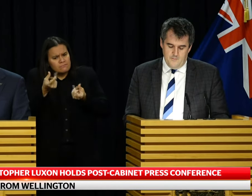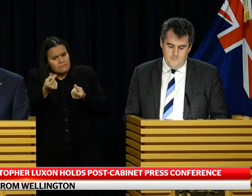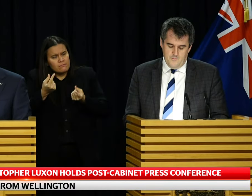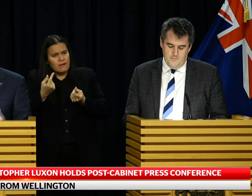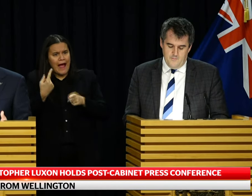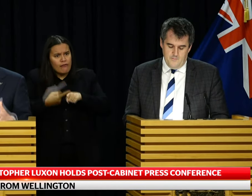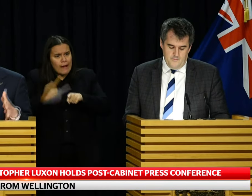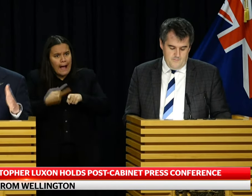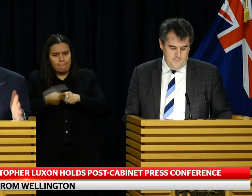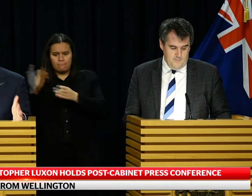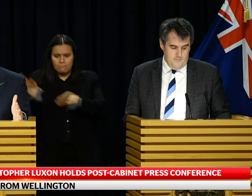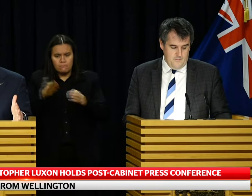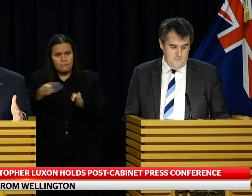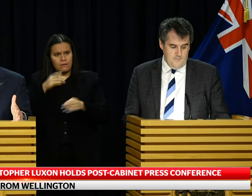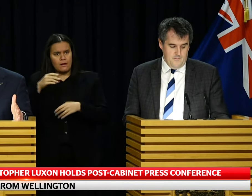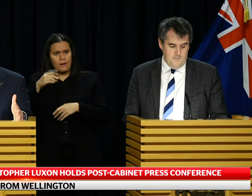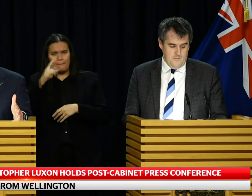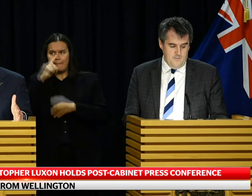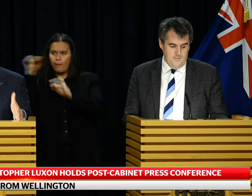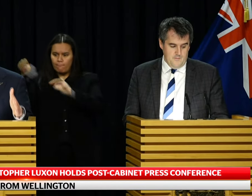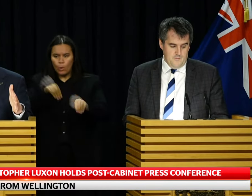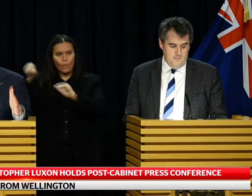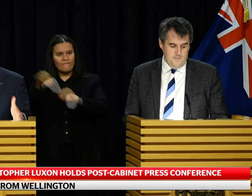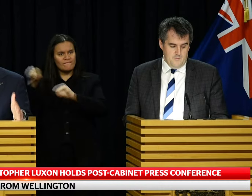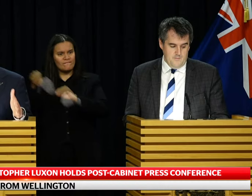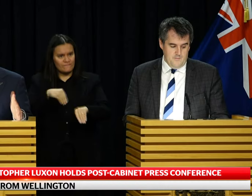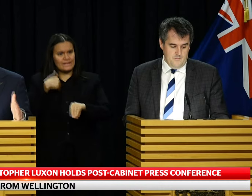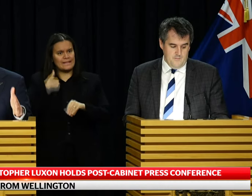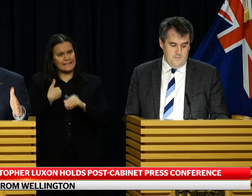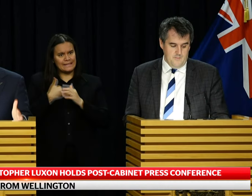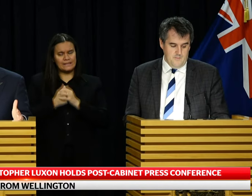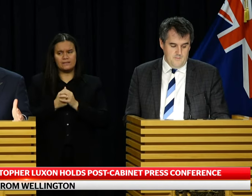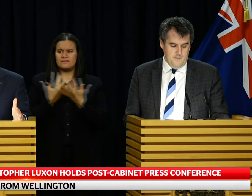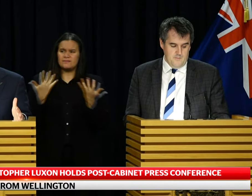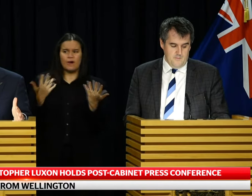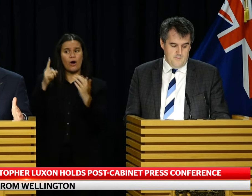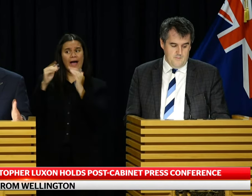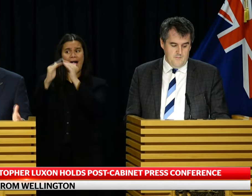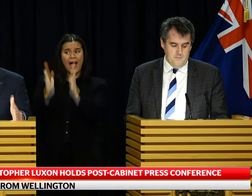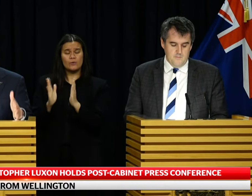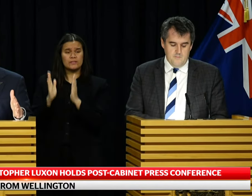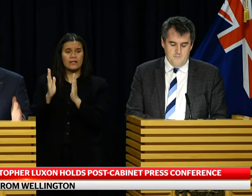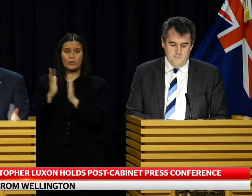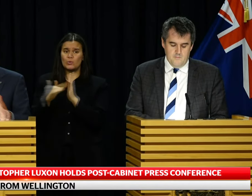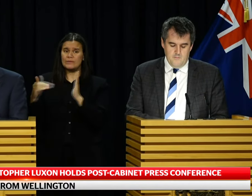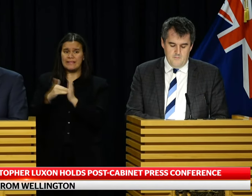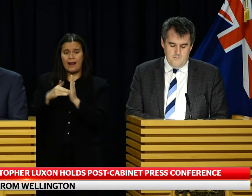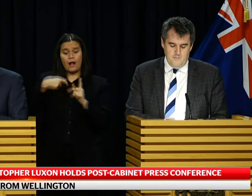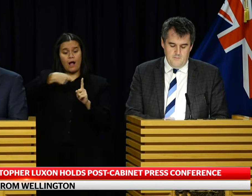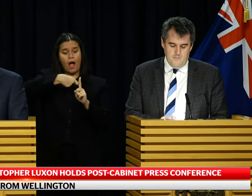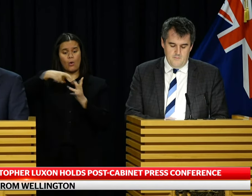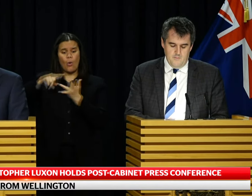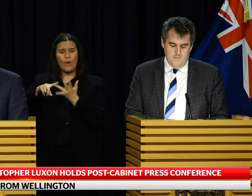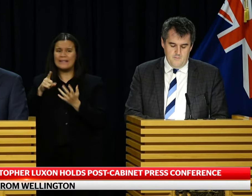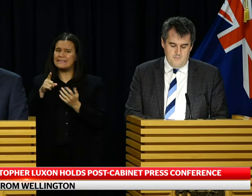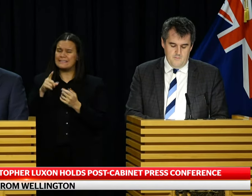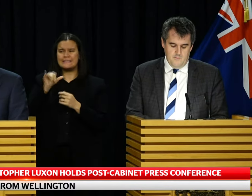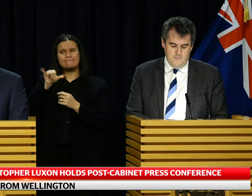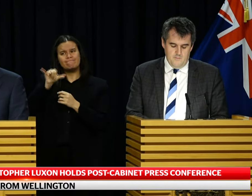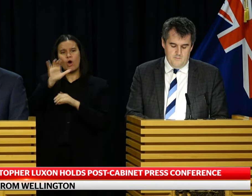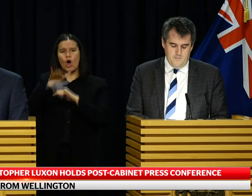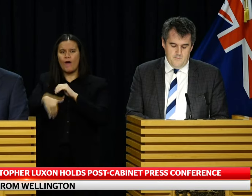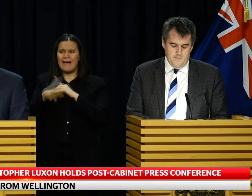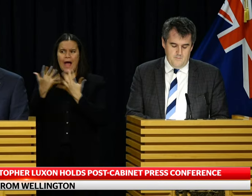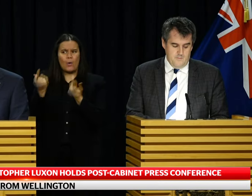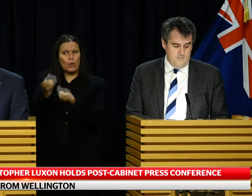speed that up. So the reality is there is a review of kāinga ora going on because we have serious concerns about the performance of the organisation. But in parallel, we're sending this letter out to make